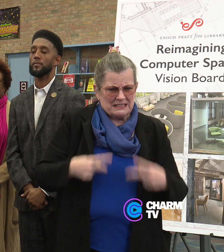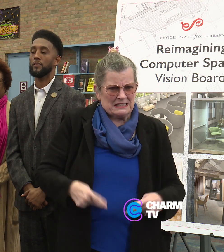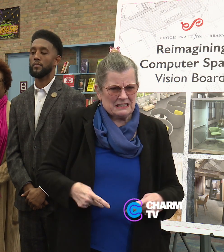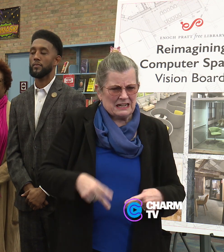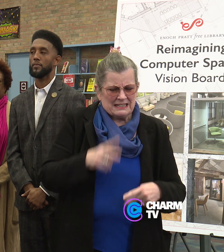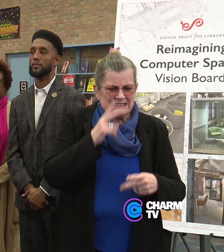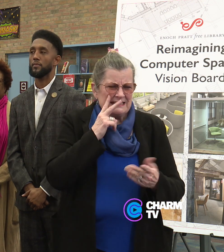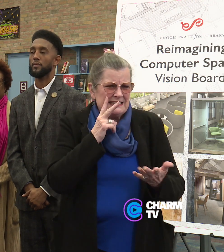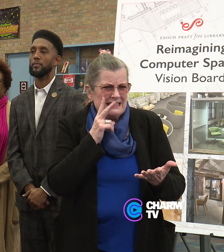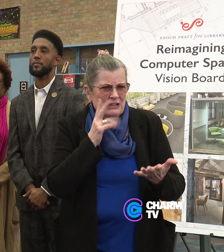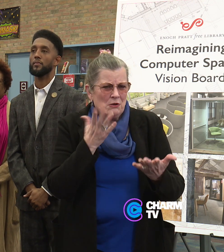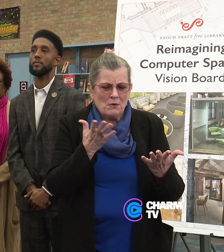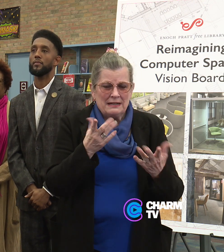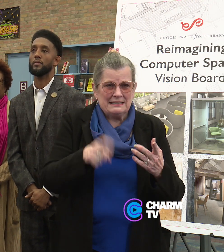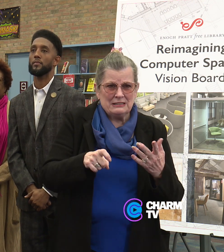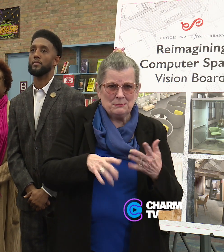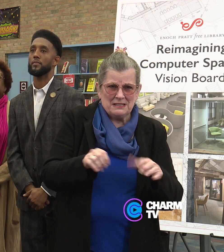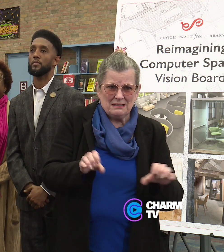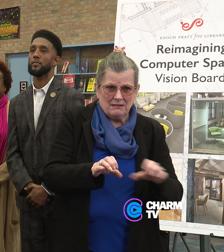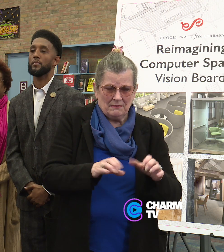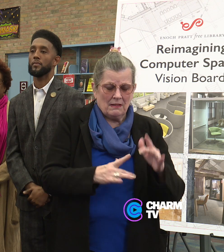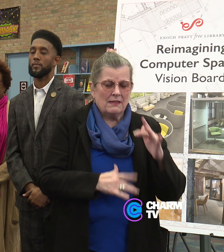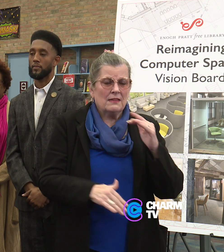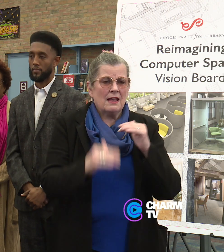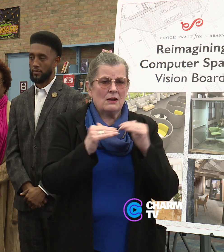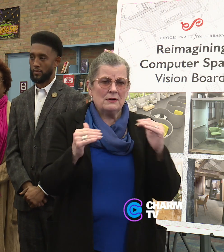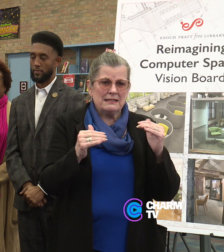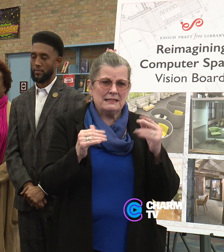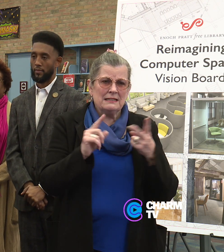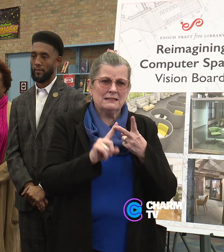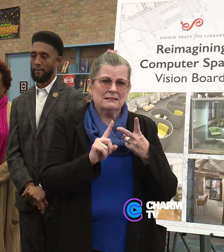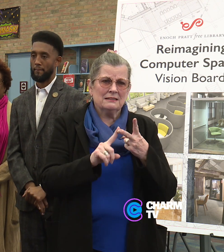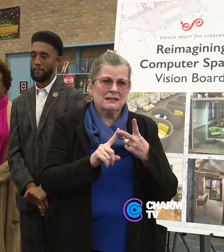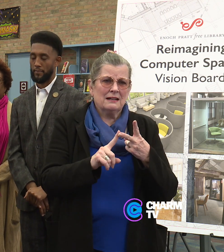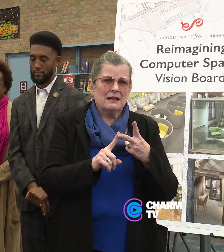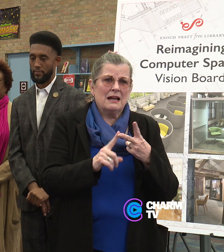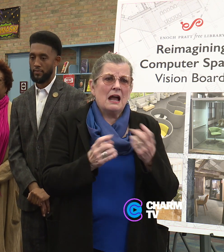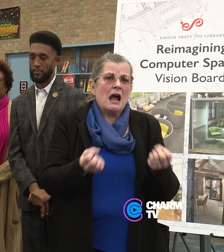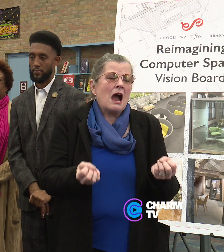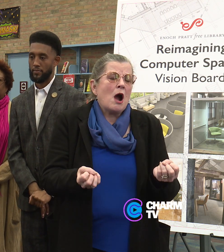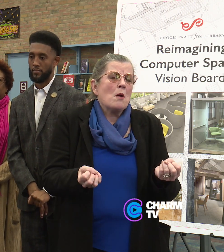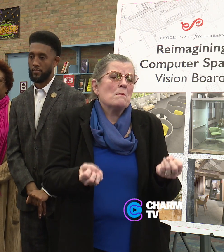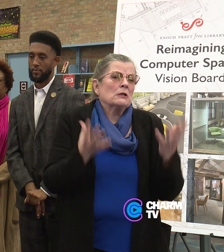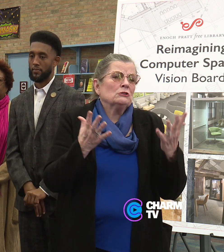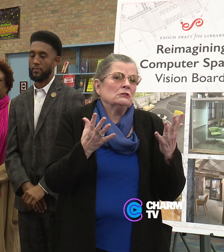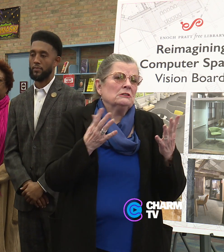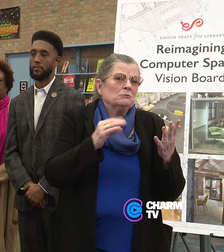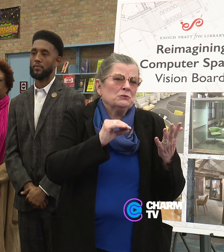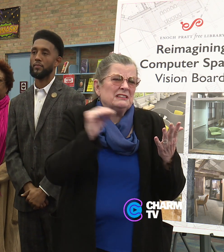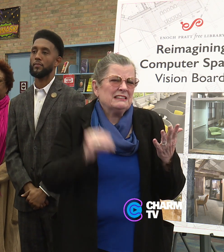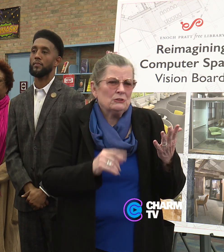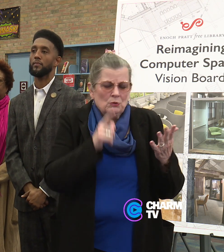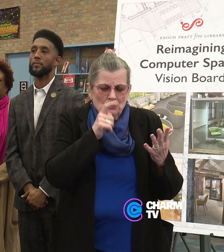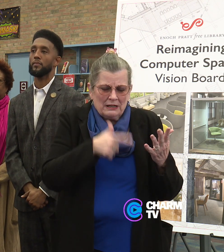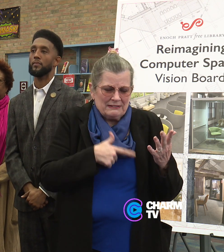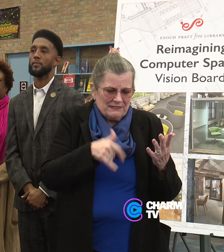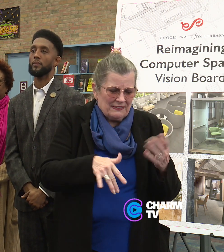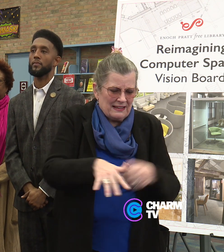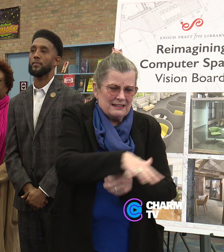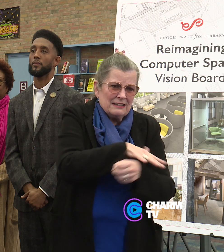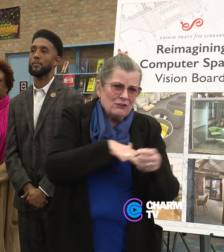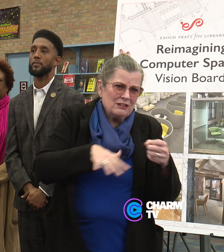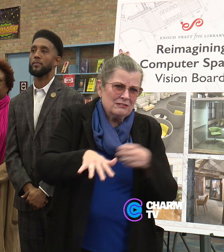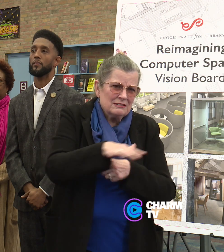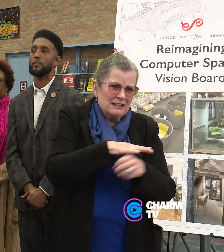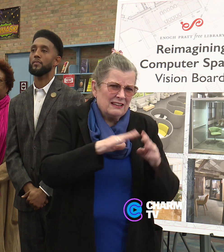We're looking at through the equity lens, the share of each location's minority population, along with the share of population with a household income under